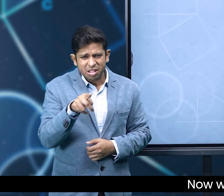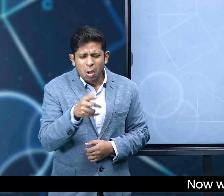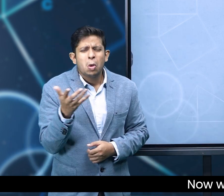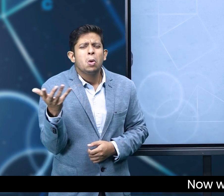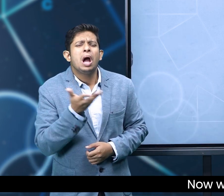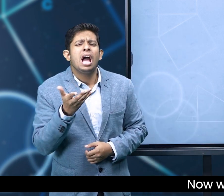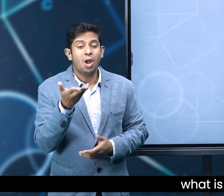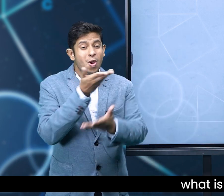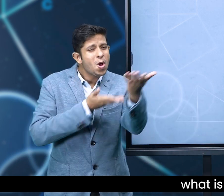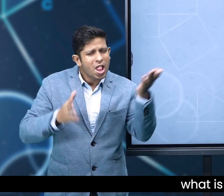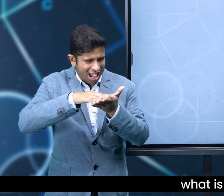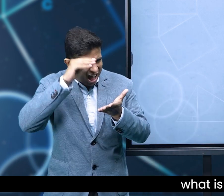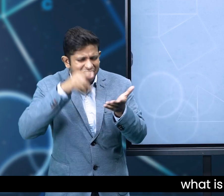Now we will learn what is proportion.